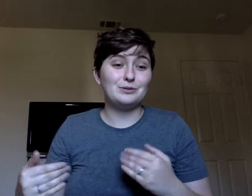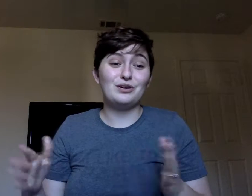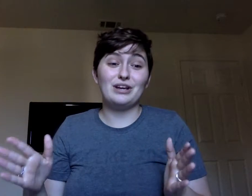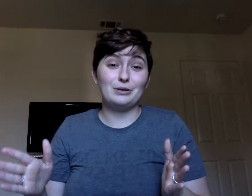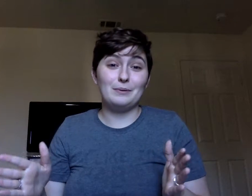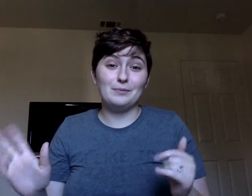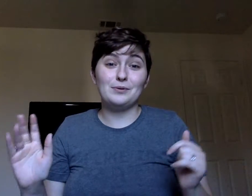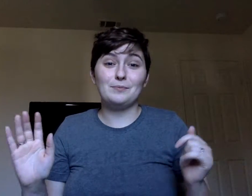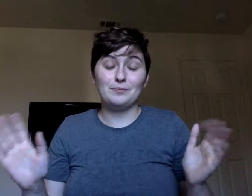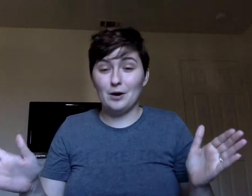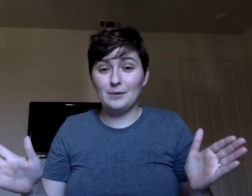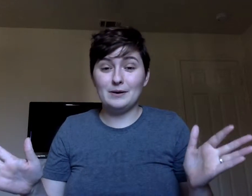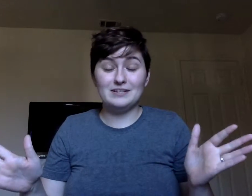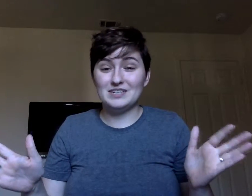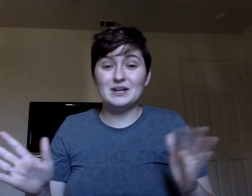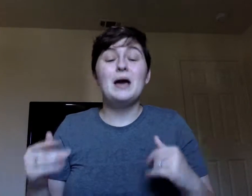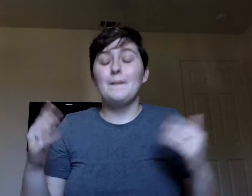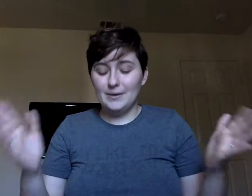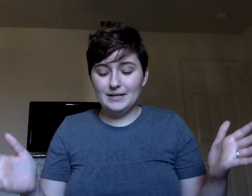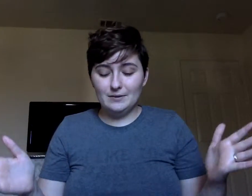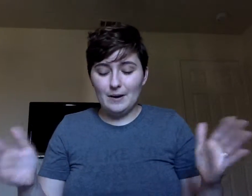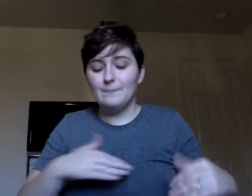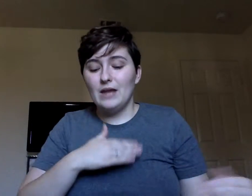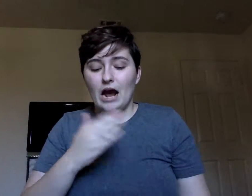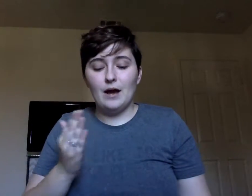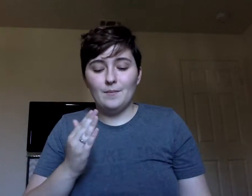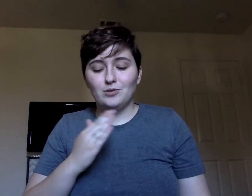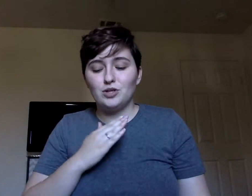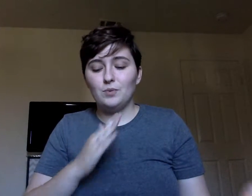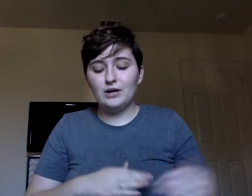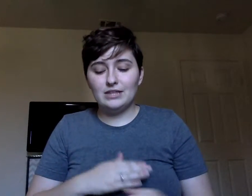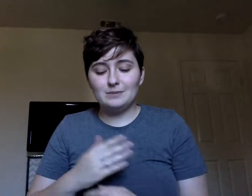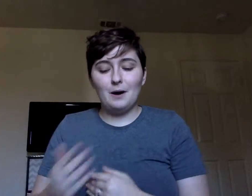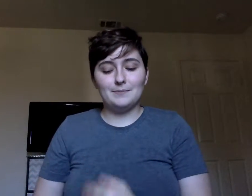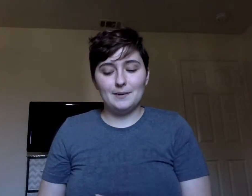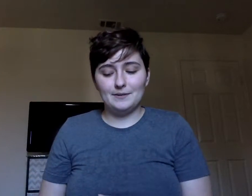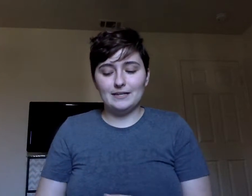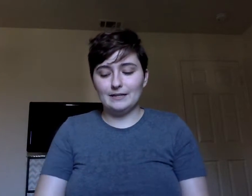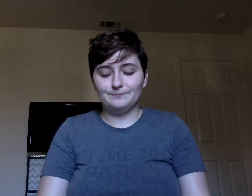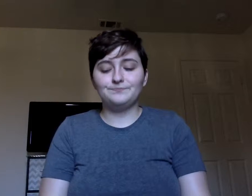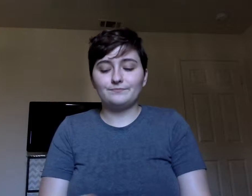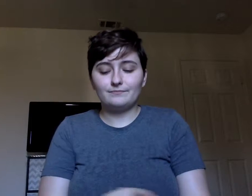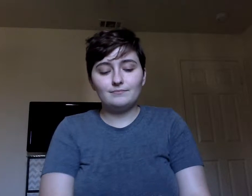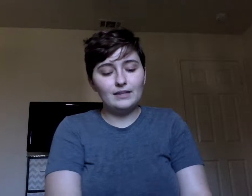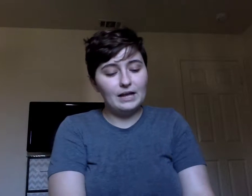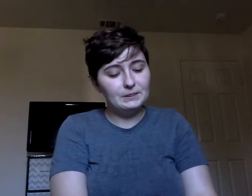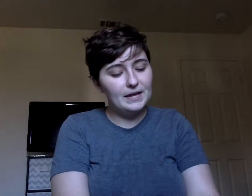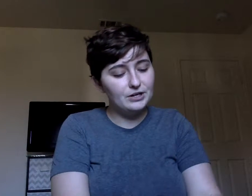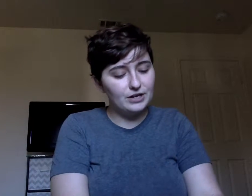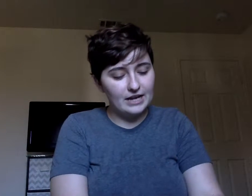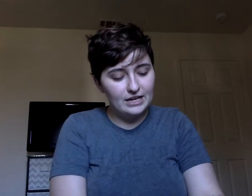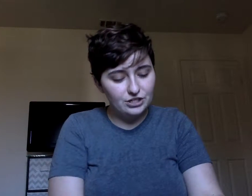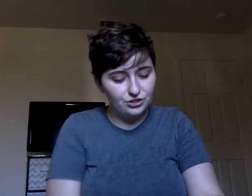cool, and other people probably didn't. But anyway, so where this pops up again later in